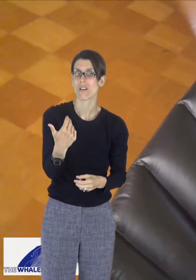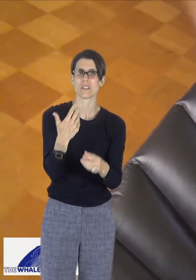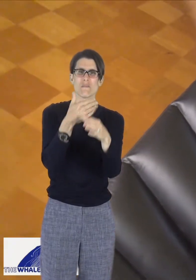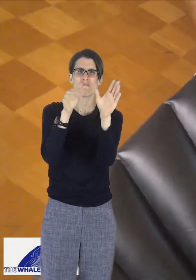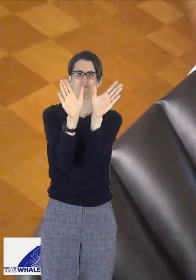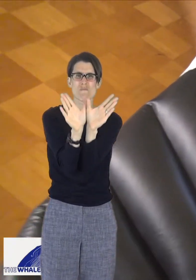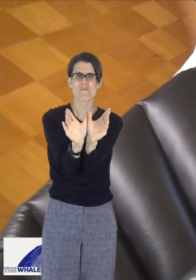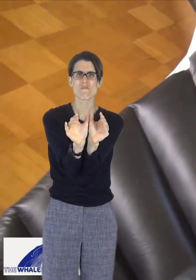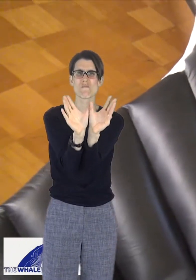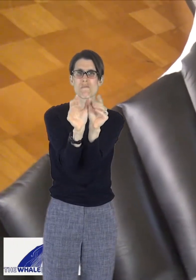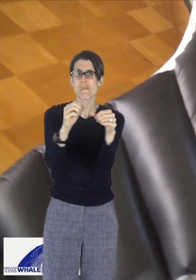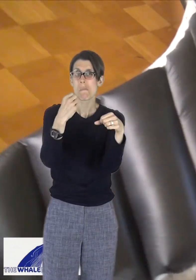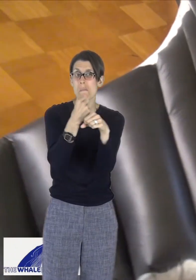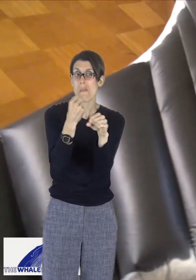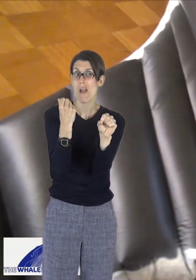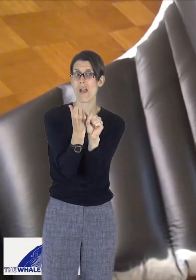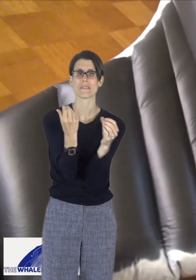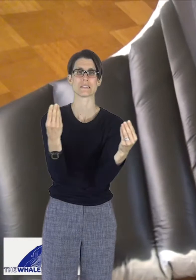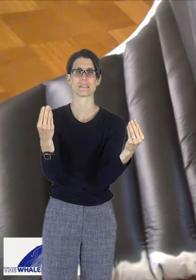is made of cartilage.